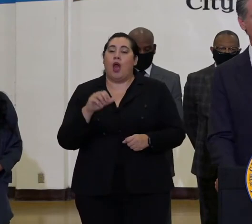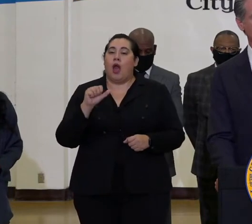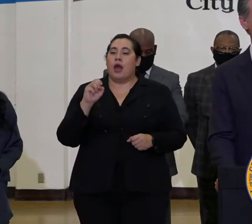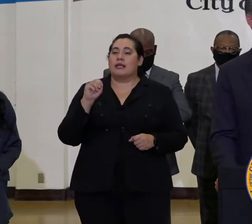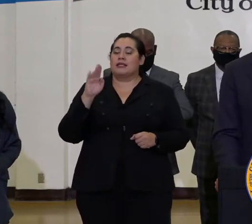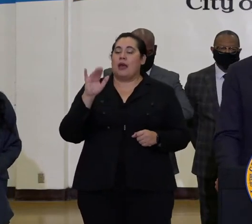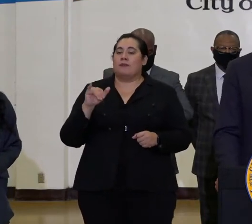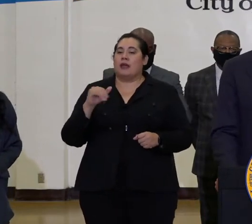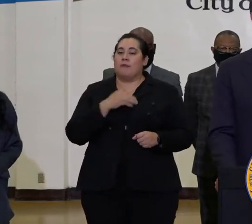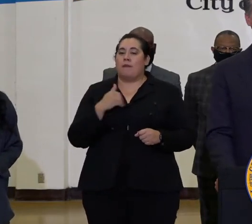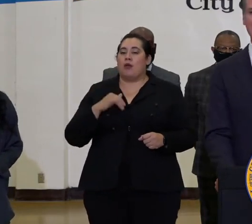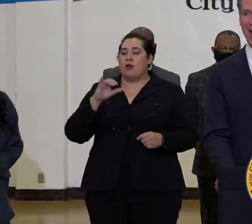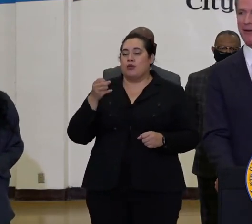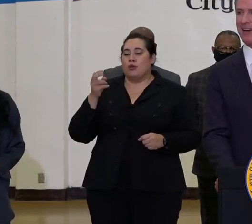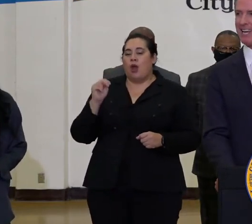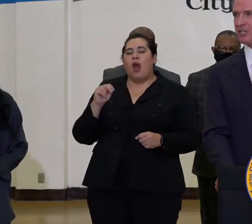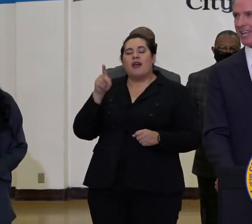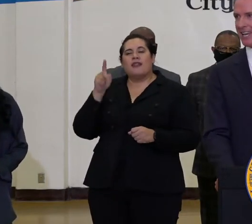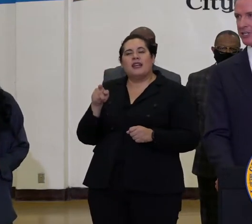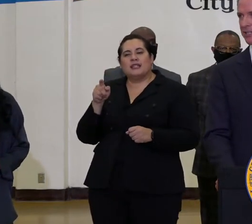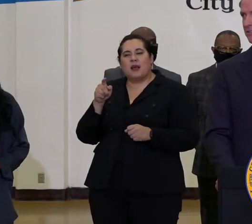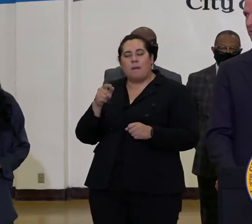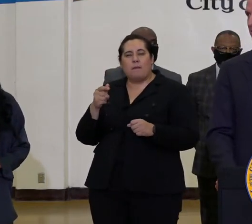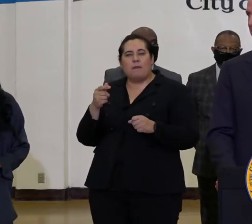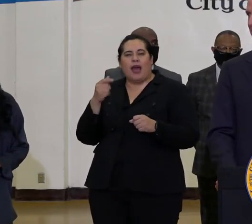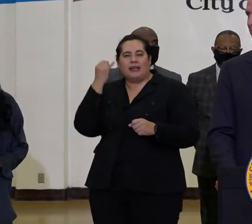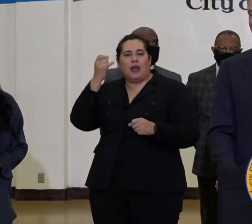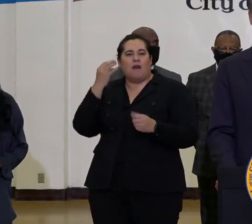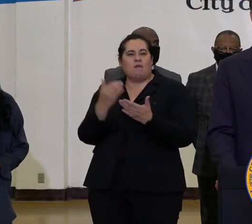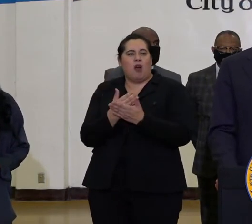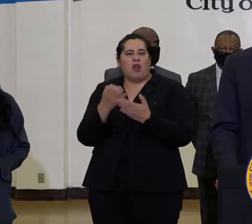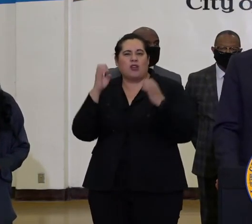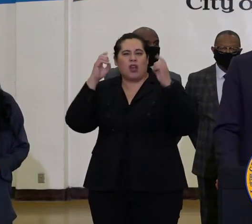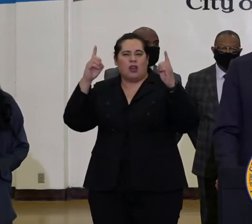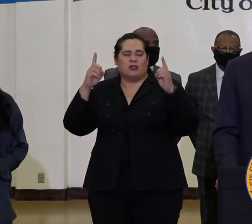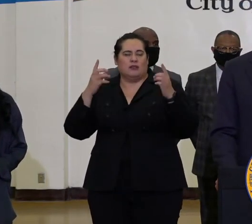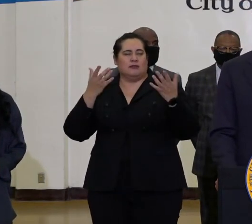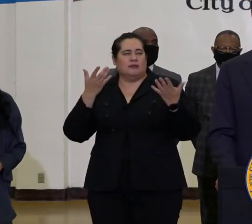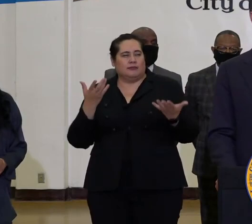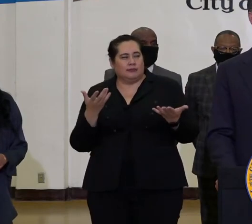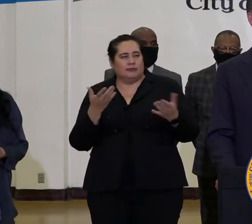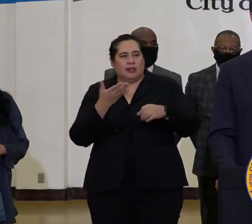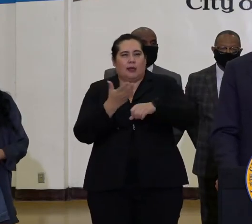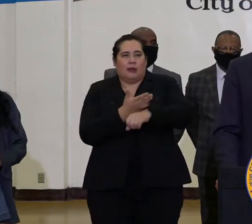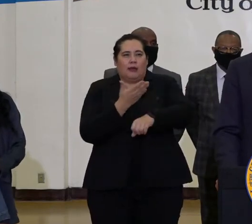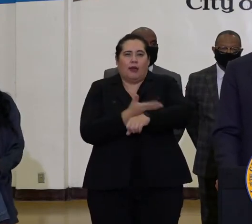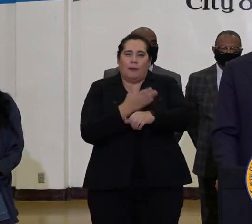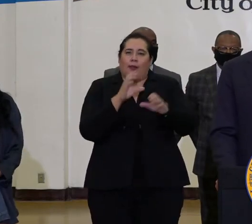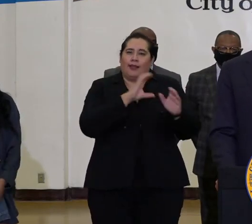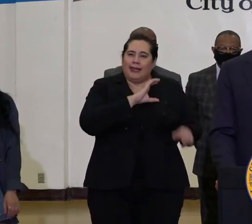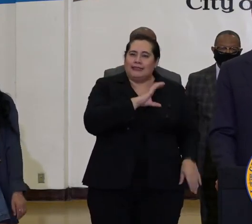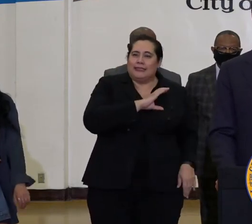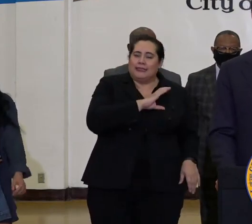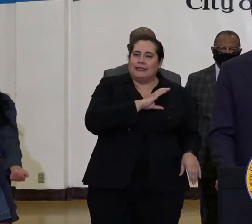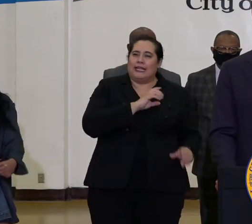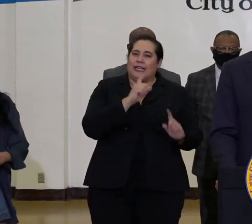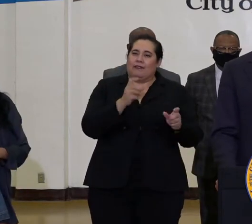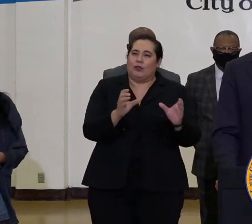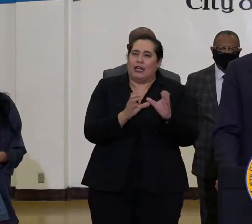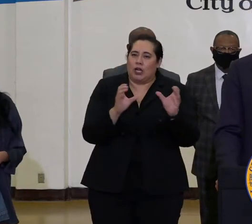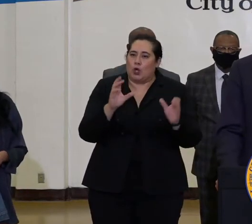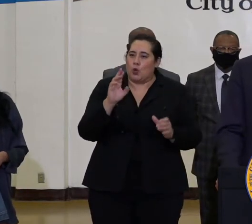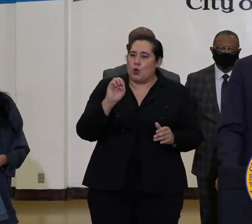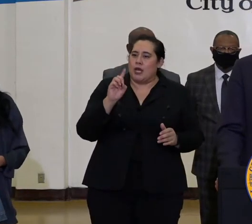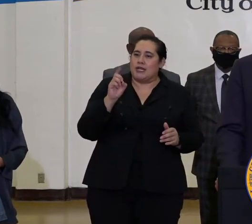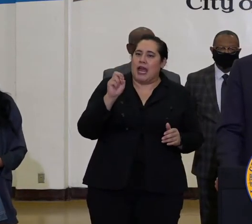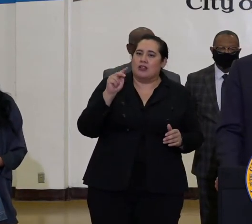Joyce Sawyer, this notion of modern education, modernizing policing, credentialing, and